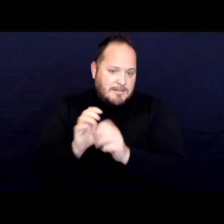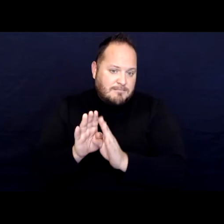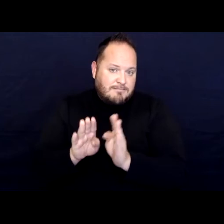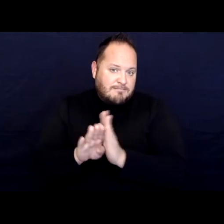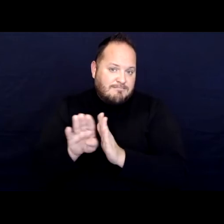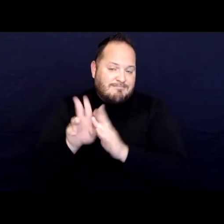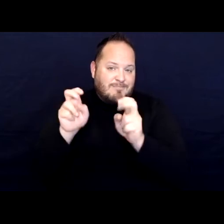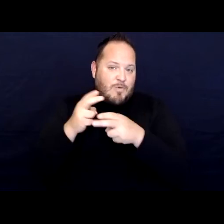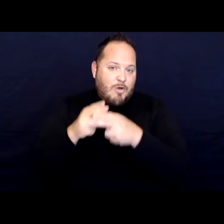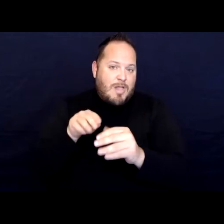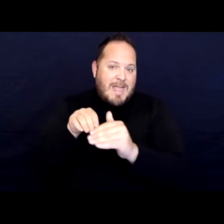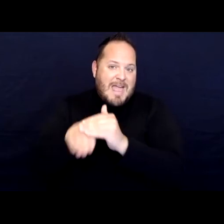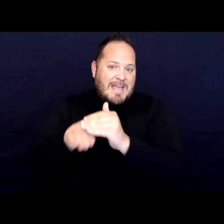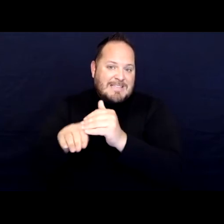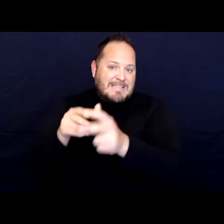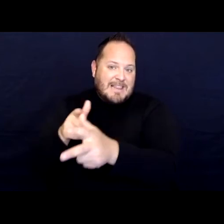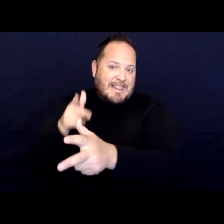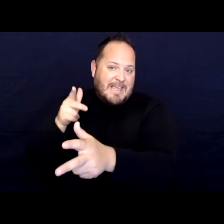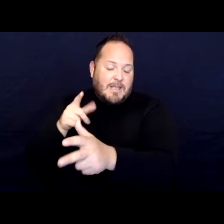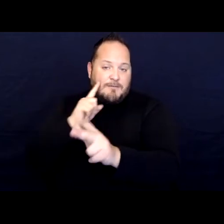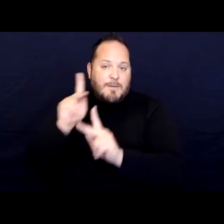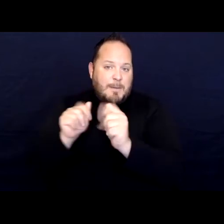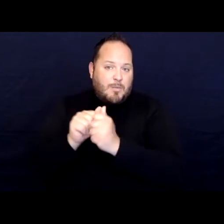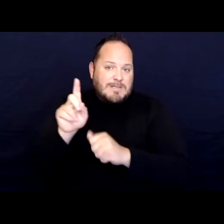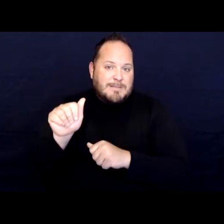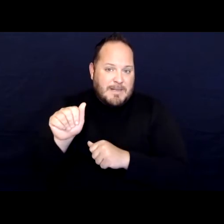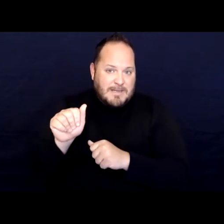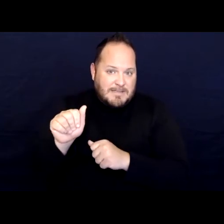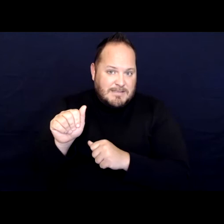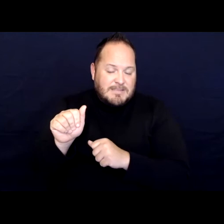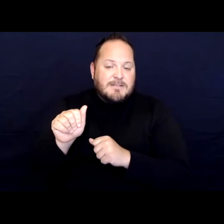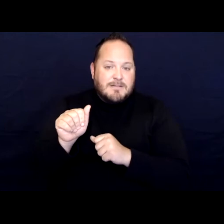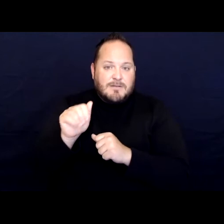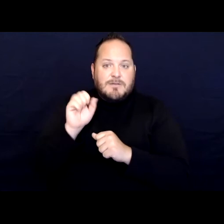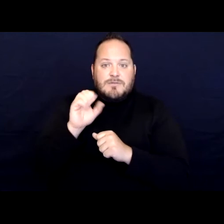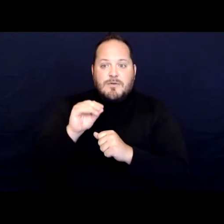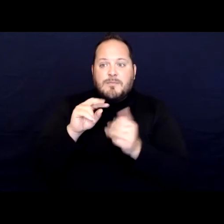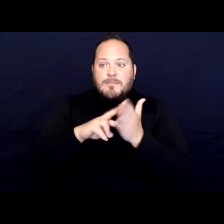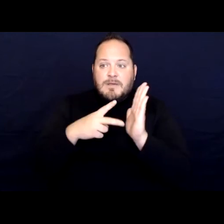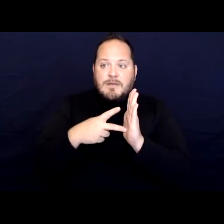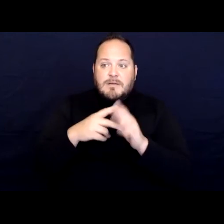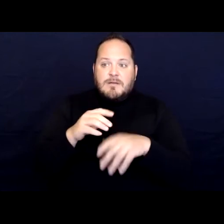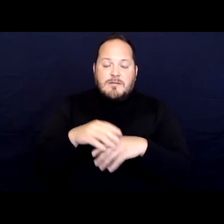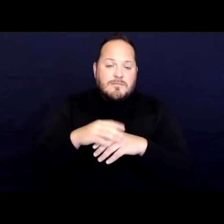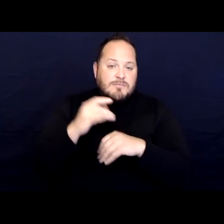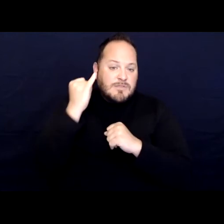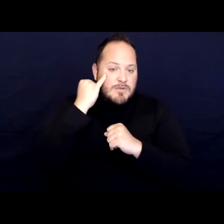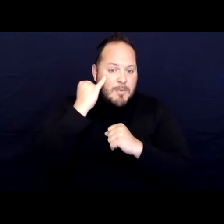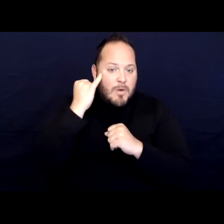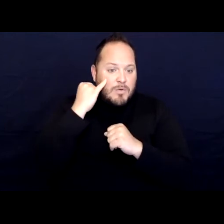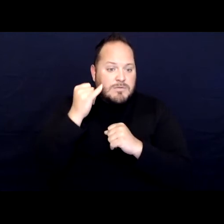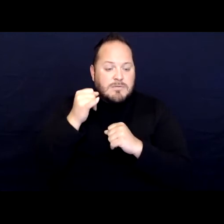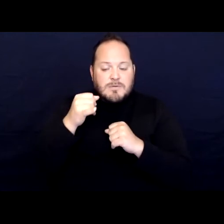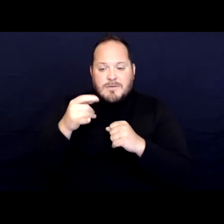access lanes for people with disabilities. So if people required some